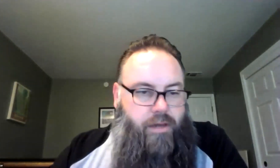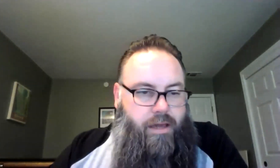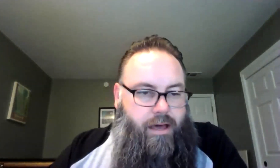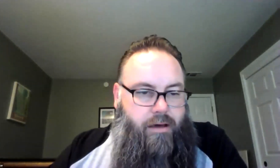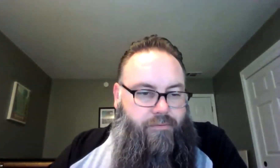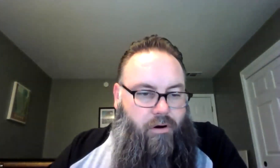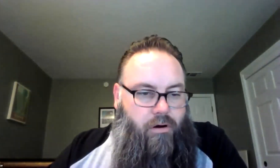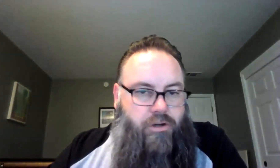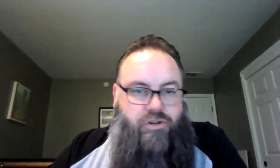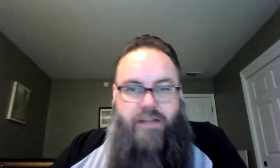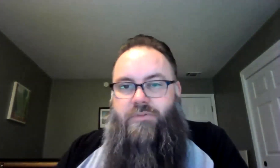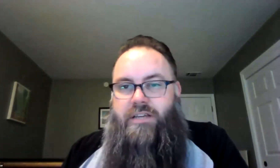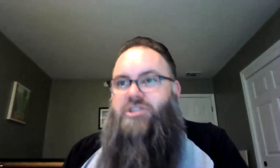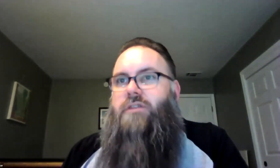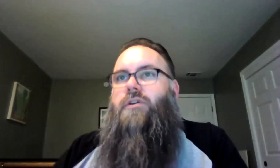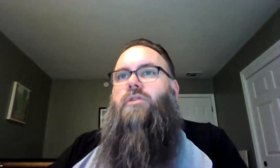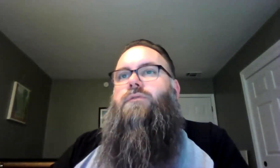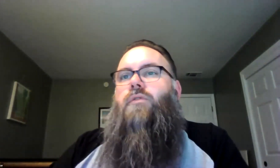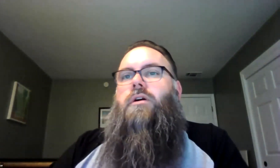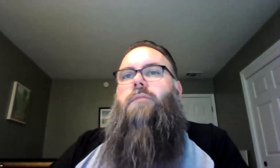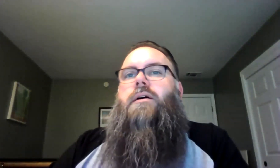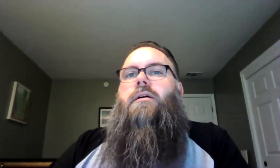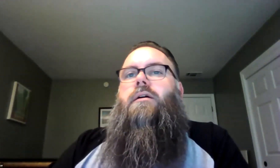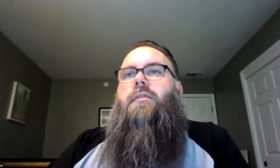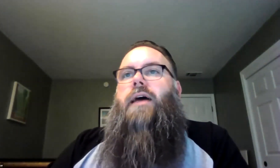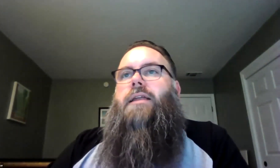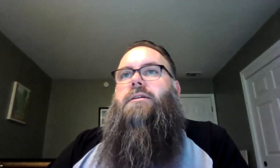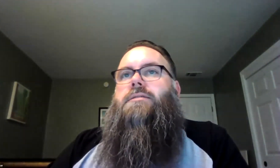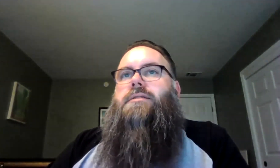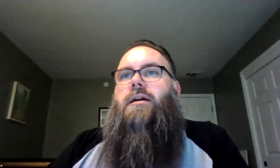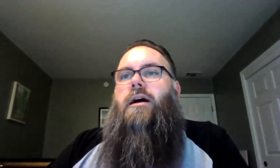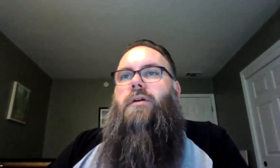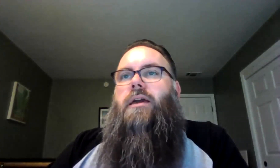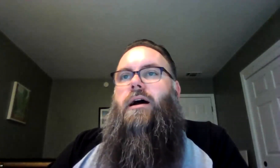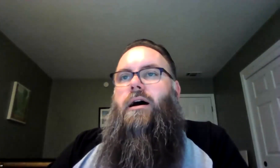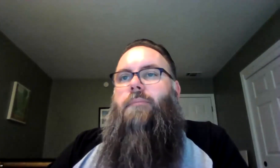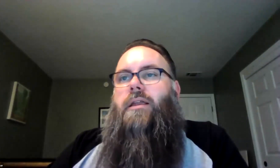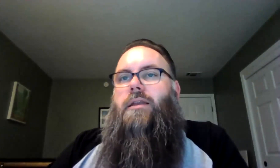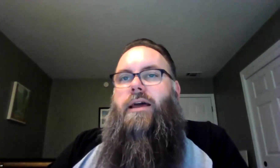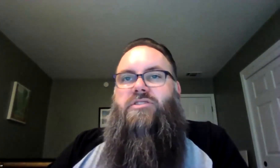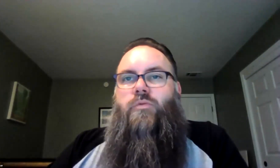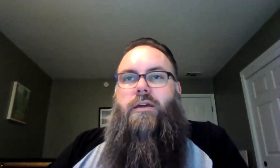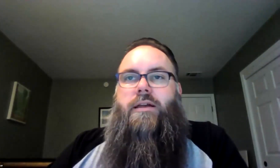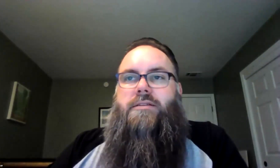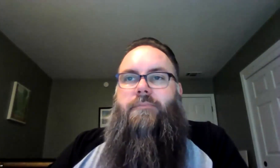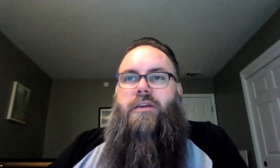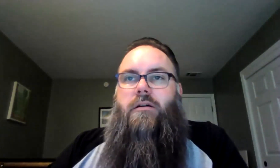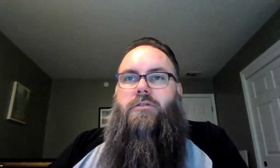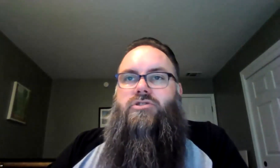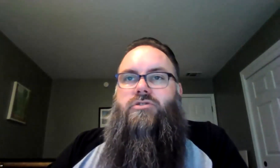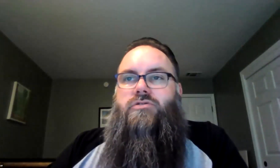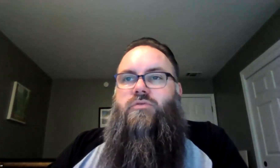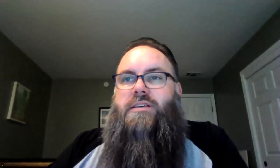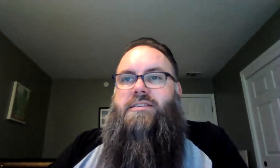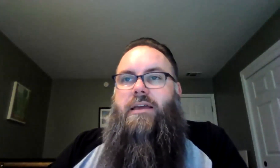so we have our transportation vendor forum that is coming up next week. That is going to be